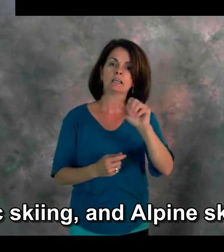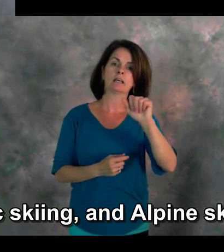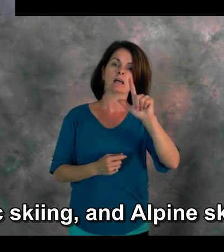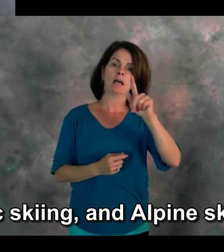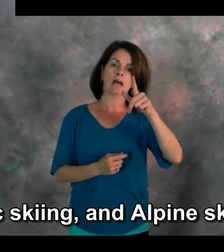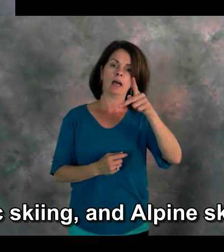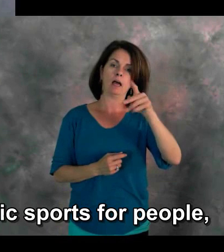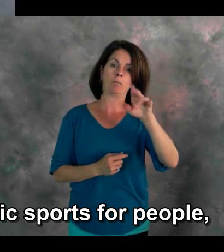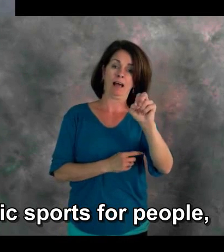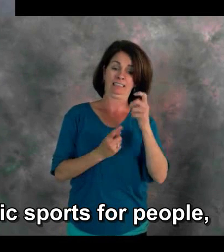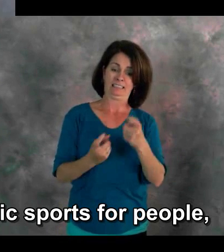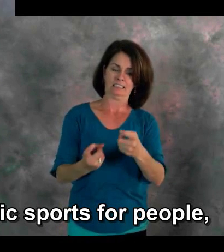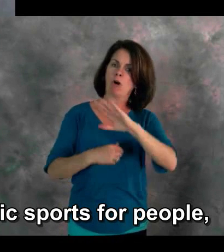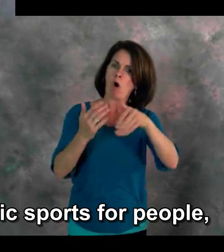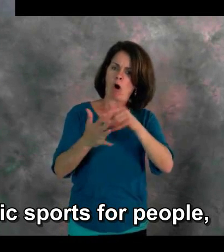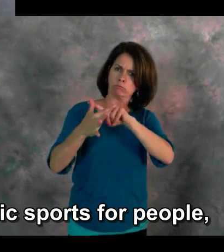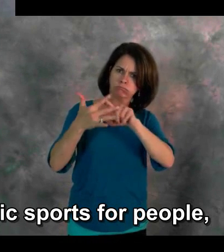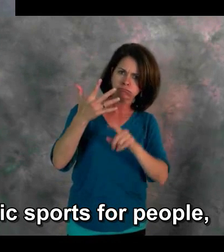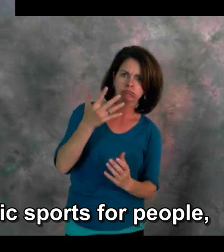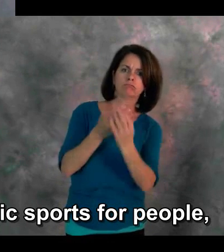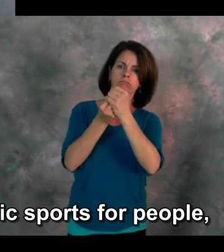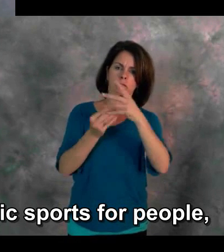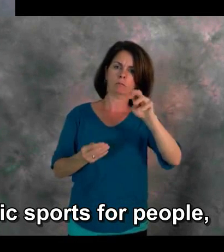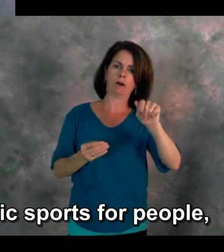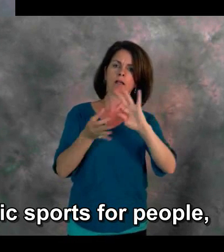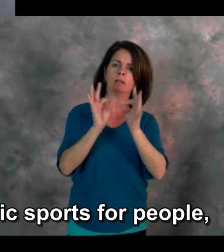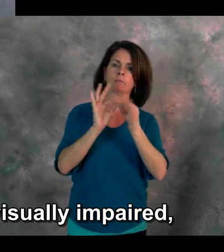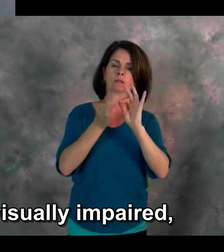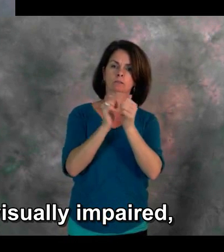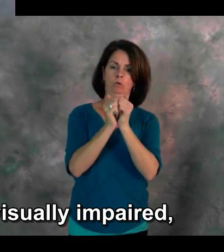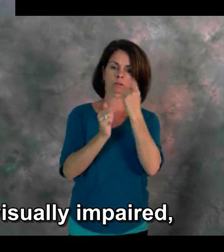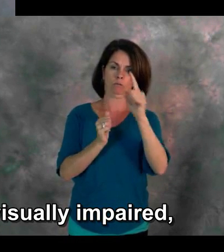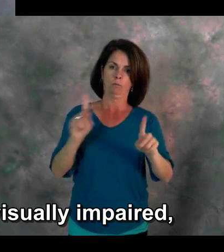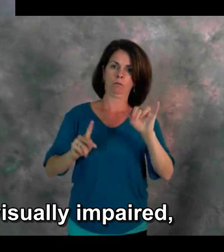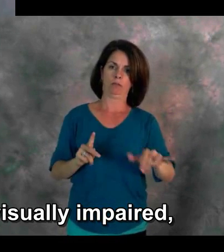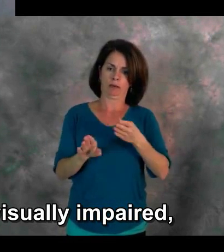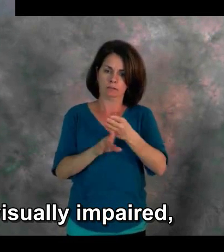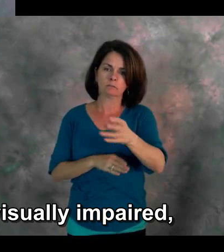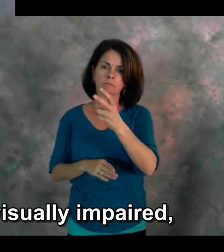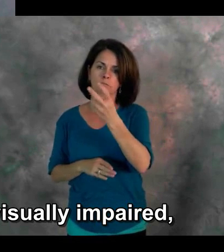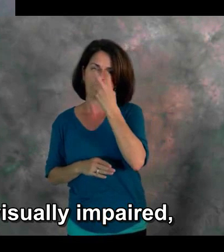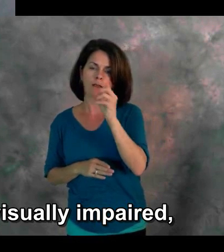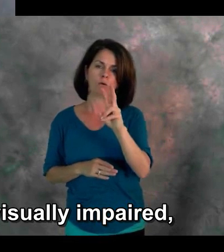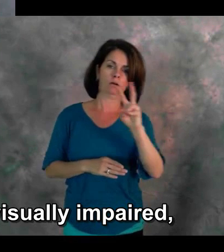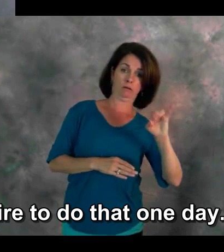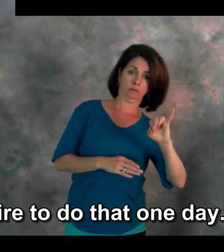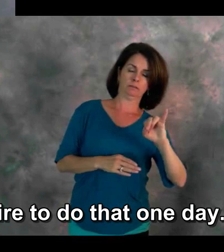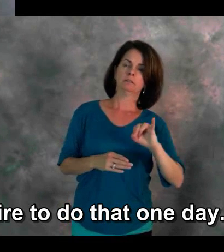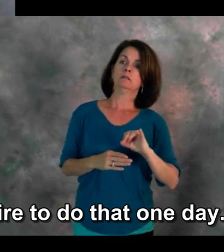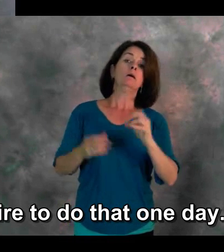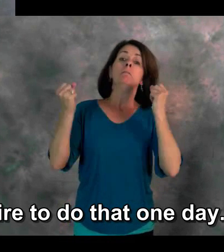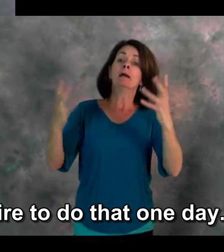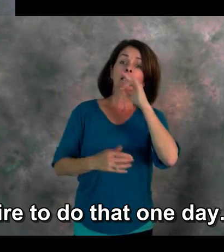skiing. Those are all Paralympic sports for people who are blind and visually impaired.